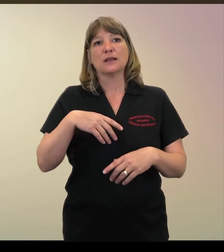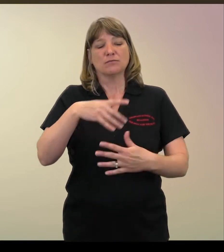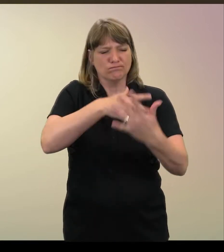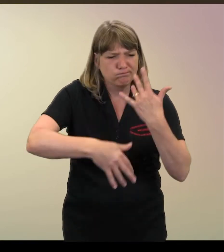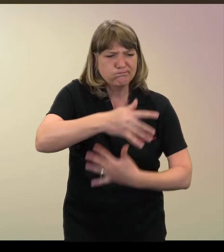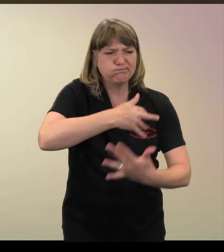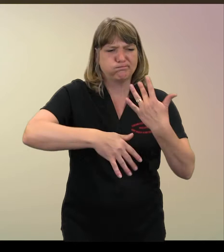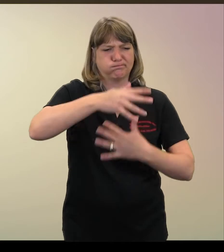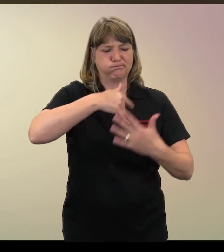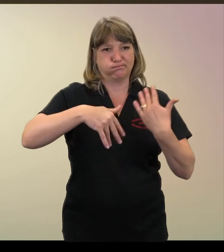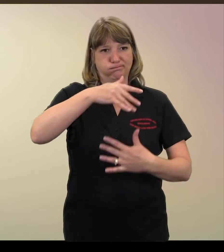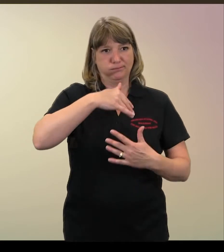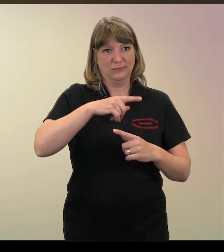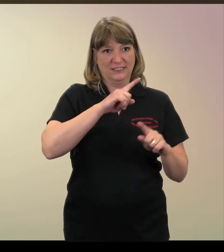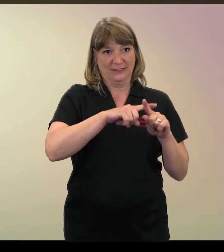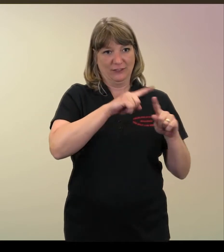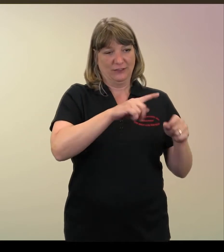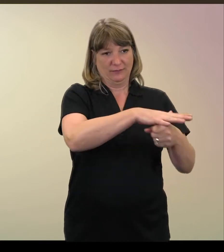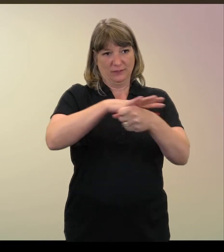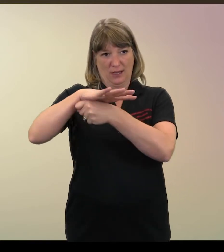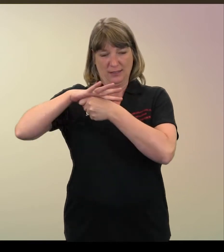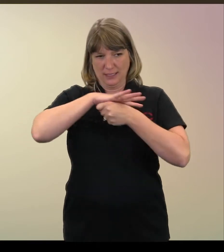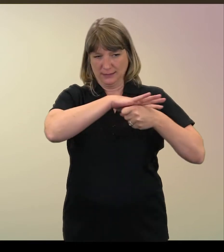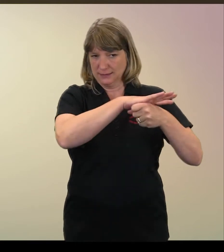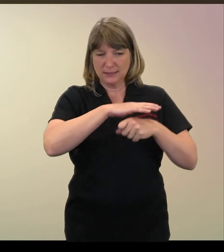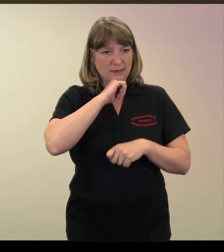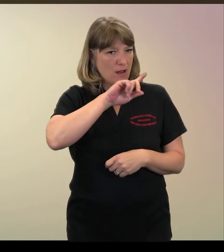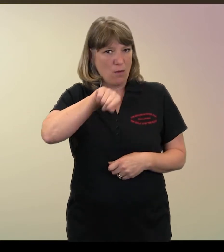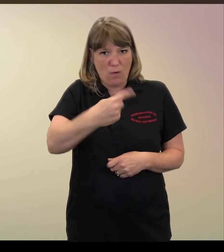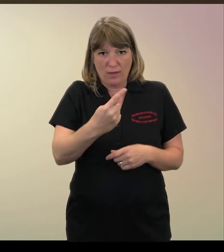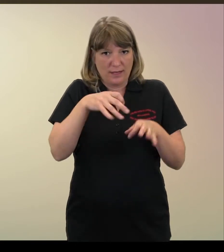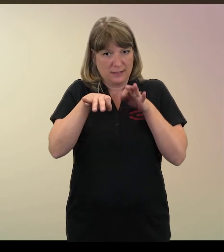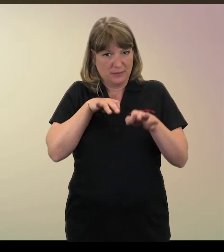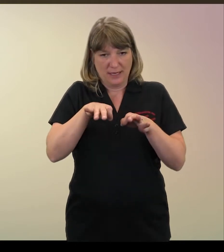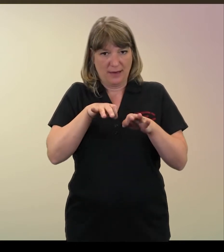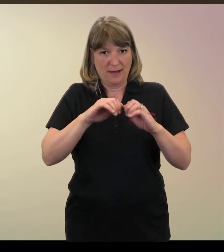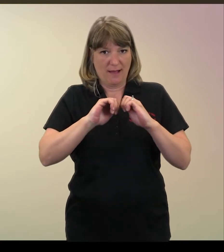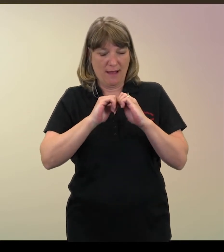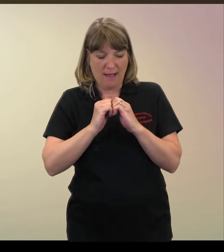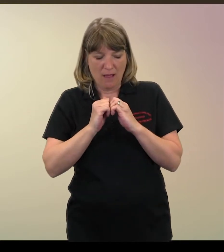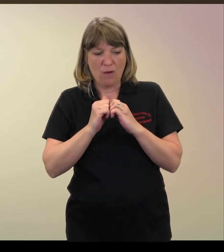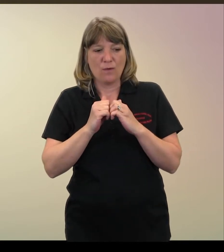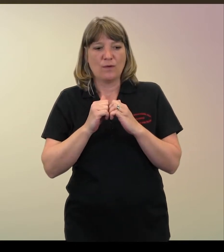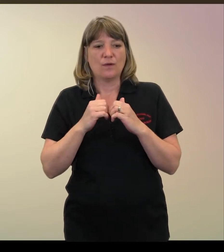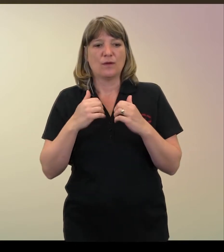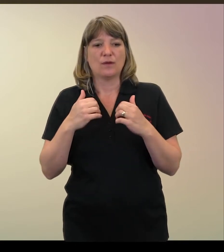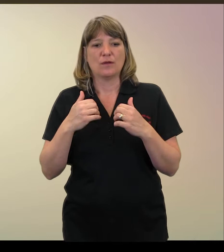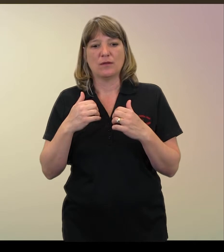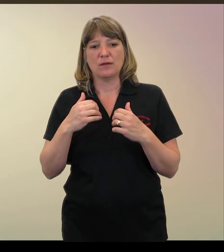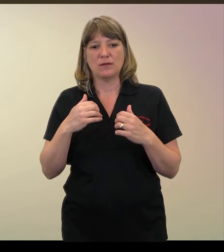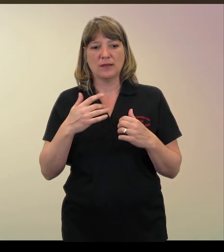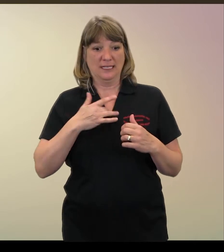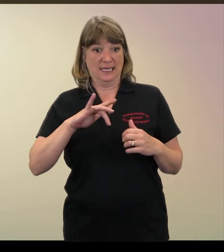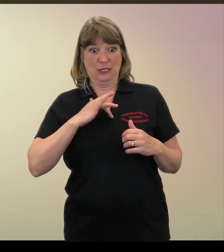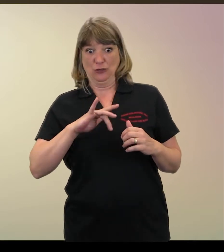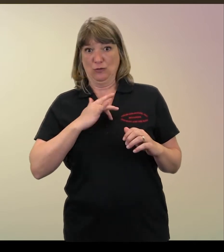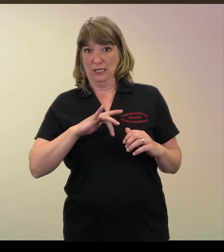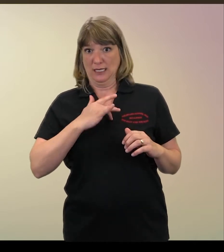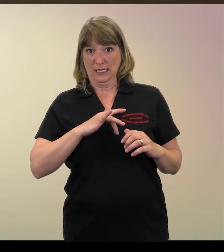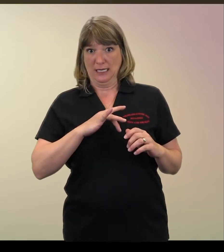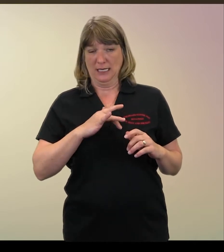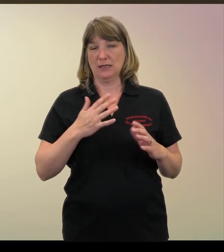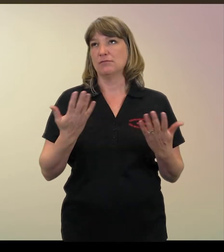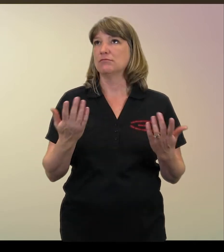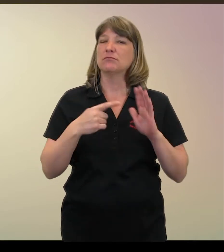and social interaction across several contexts that are not just explained by either a